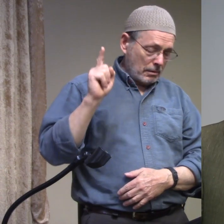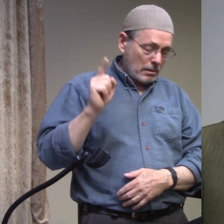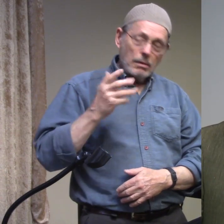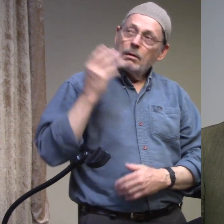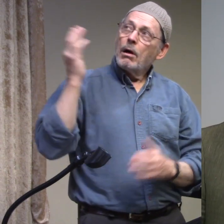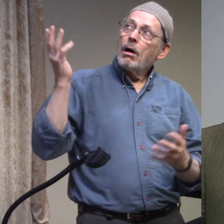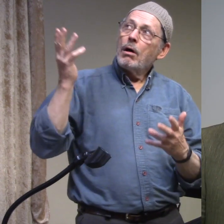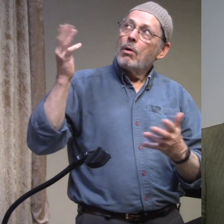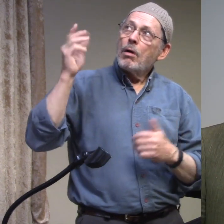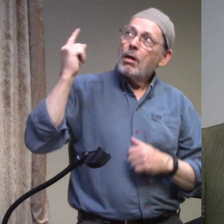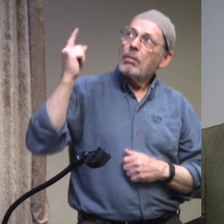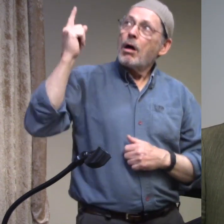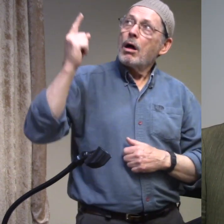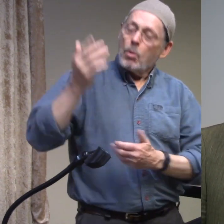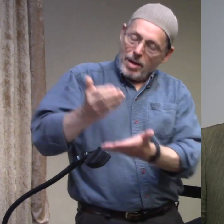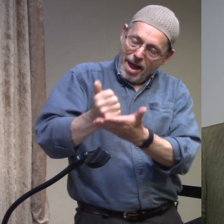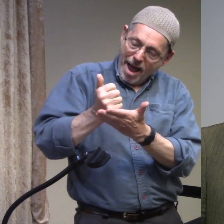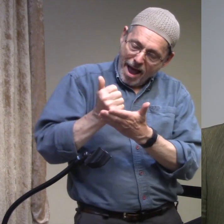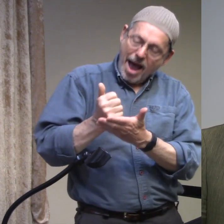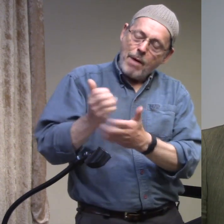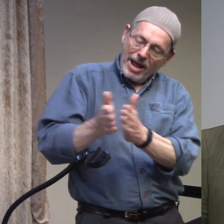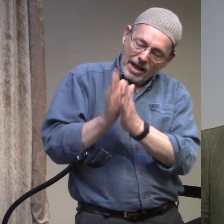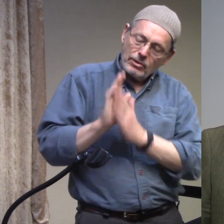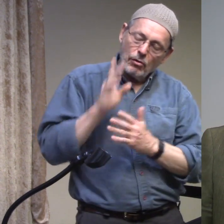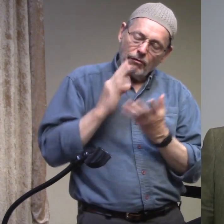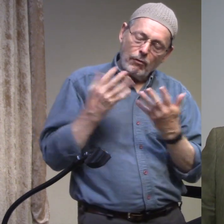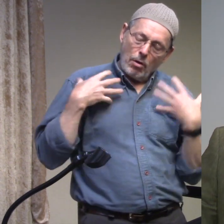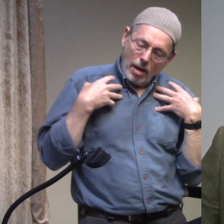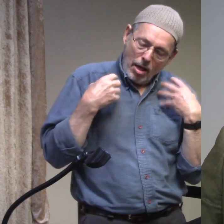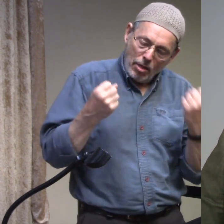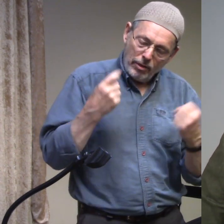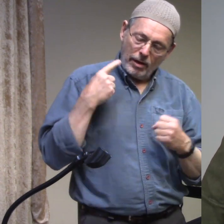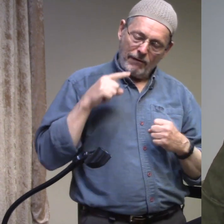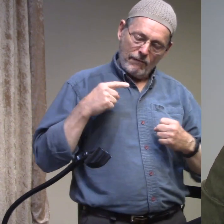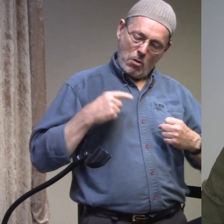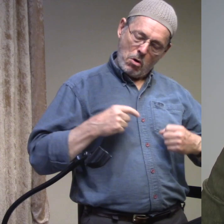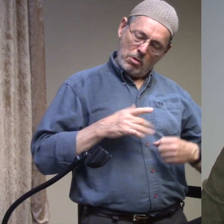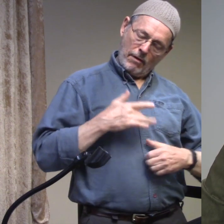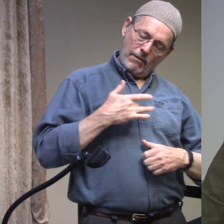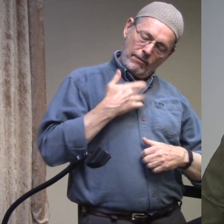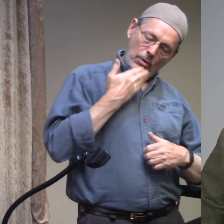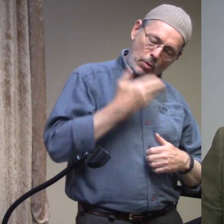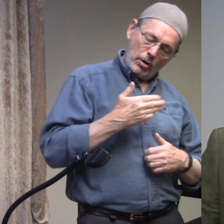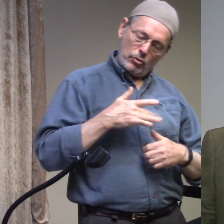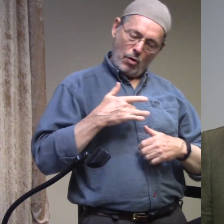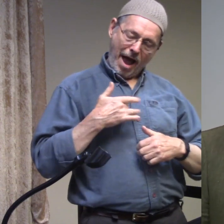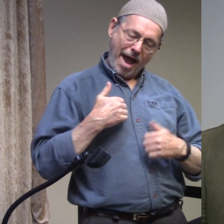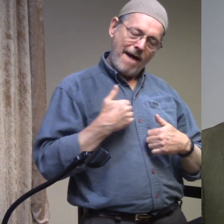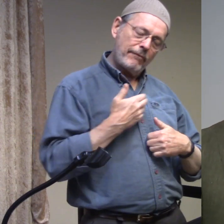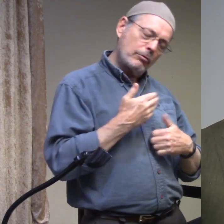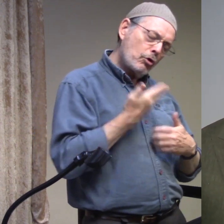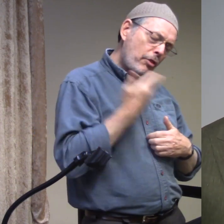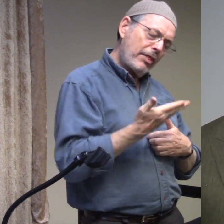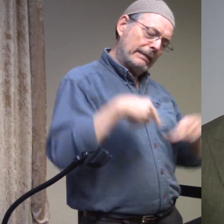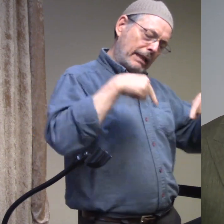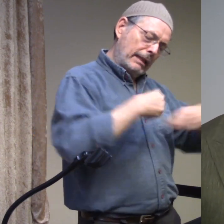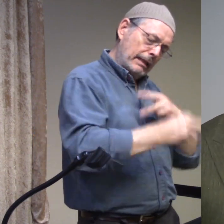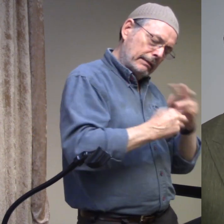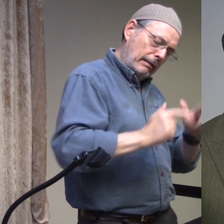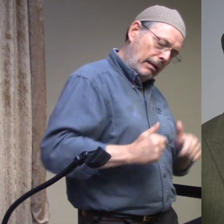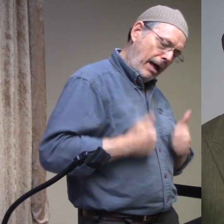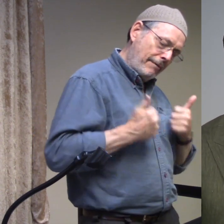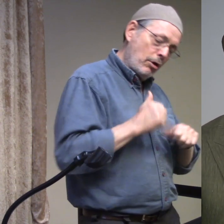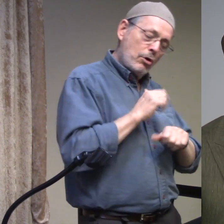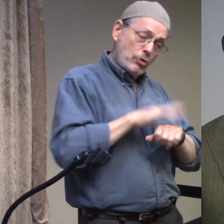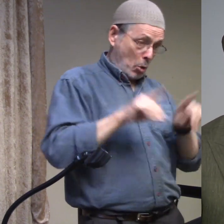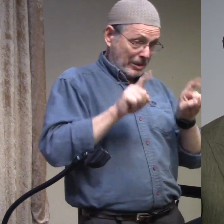Ya Allah, we ask you for afiyah. Ya Allah, we ask you for well-being. We ask you for gentleness in this life. Ya Allah, don't